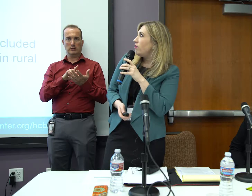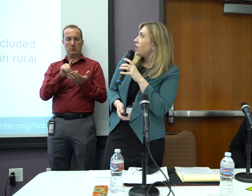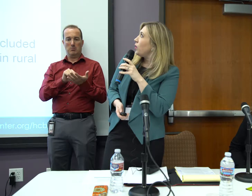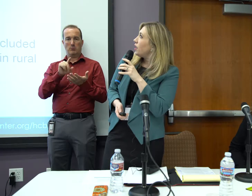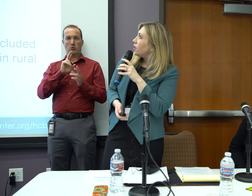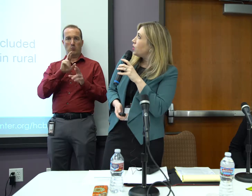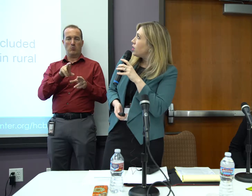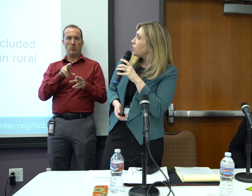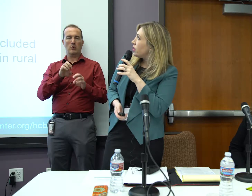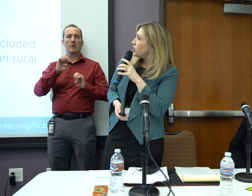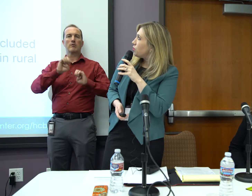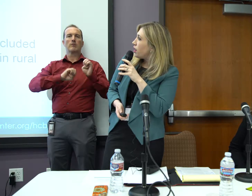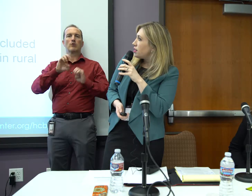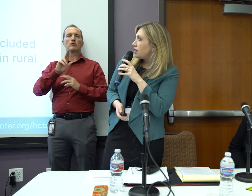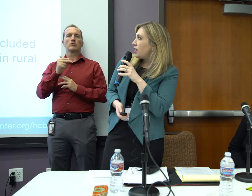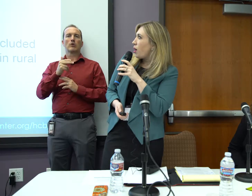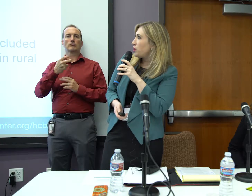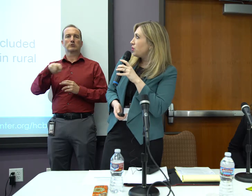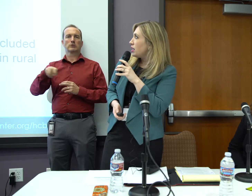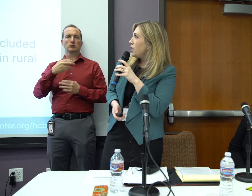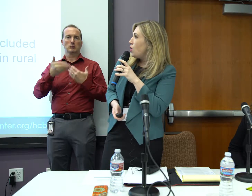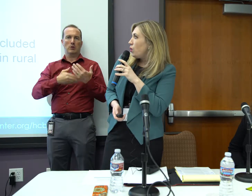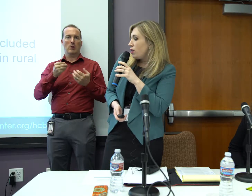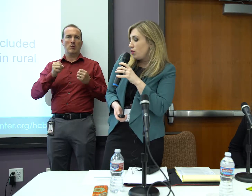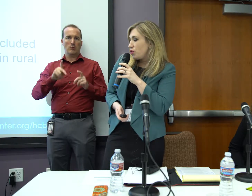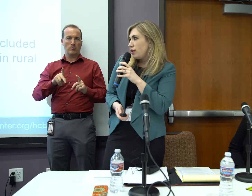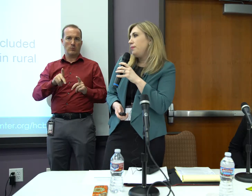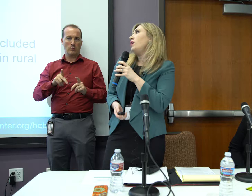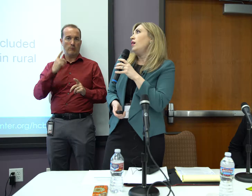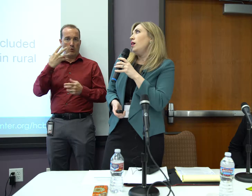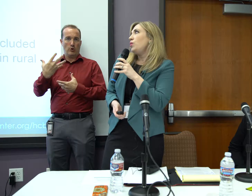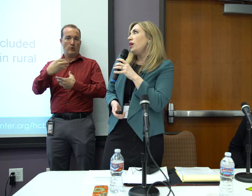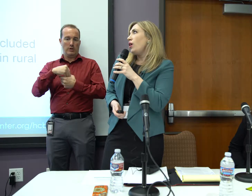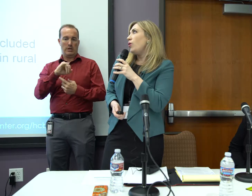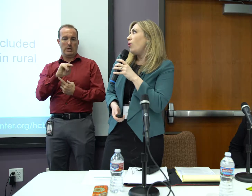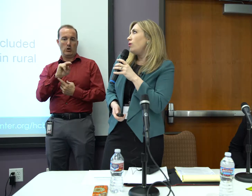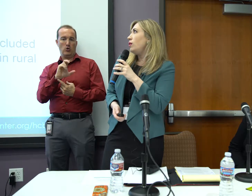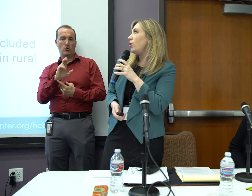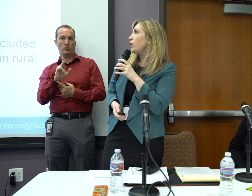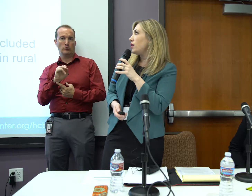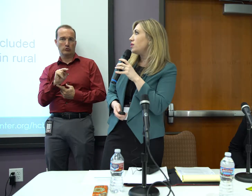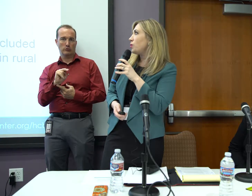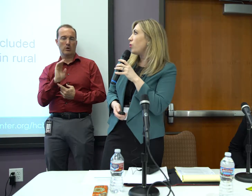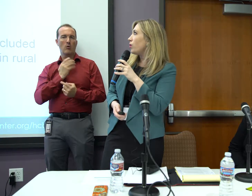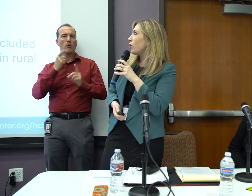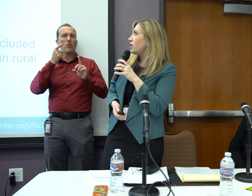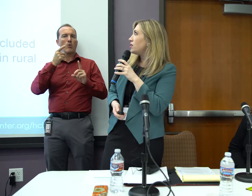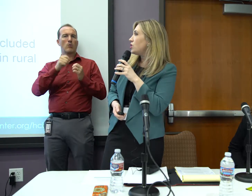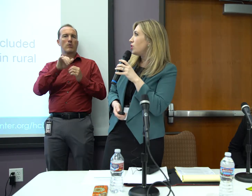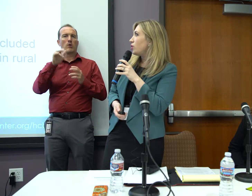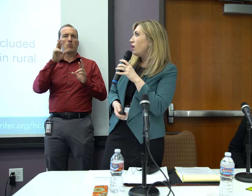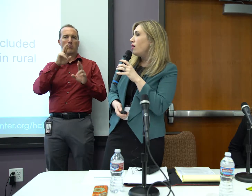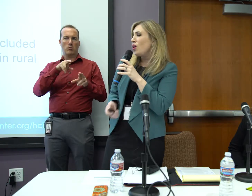called Evaluating Utah's Transition Process and Opportunity with Inclusion. And really our goal with this report